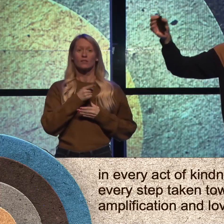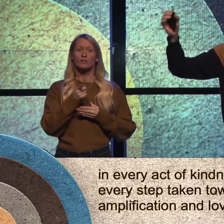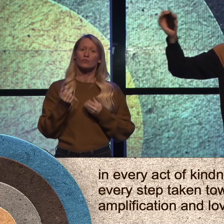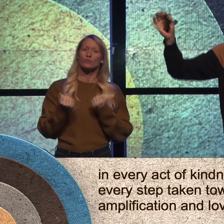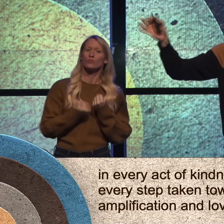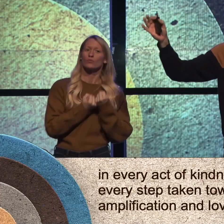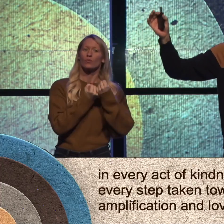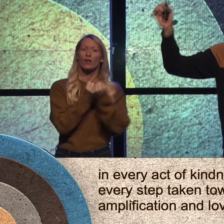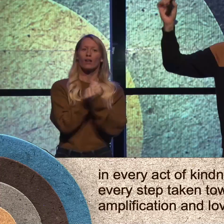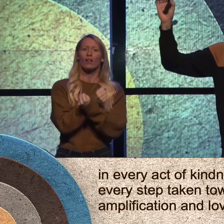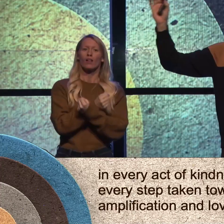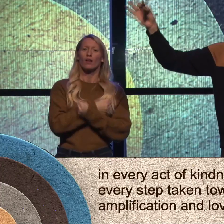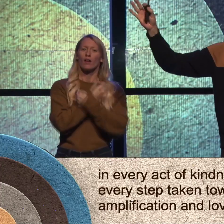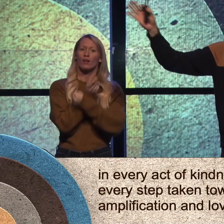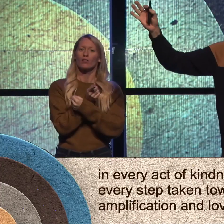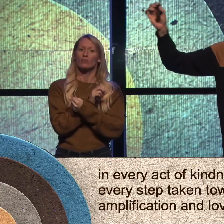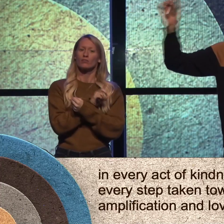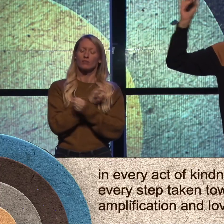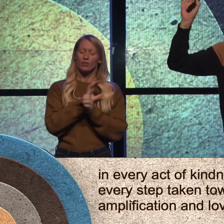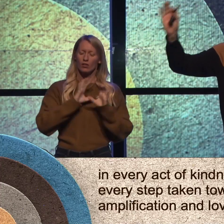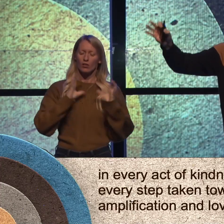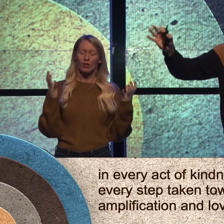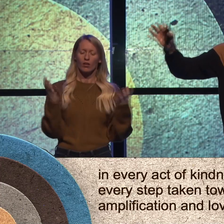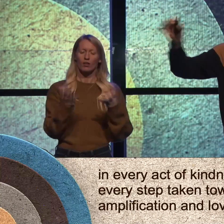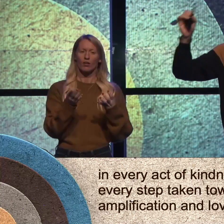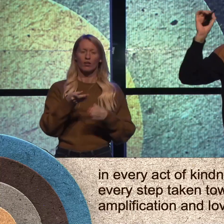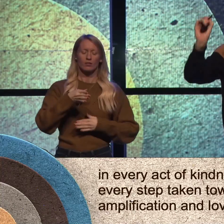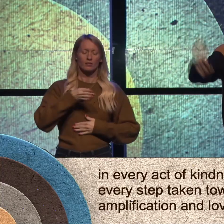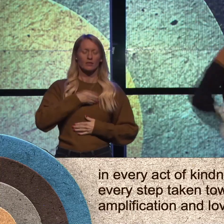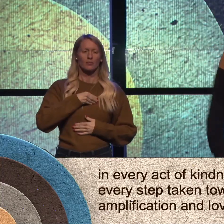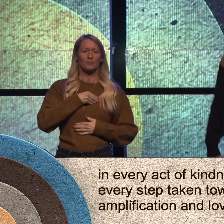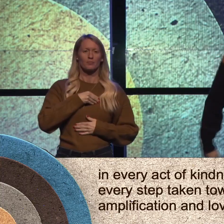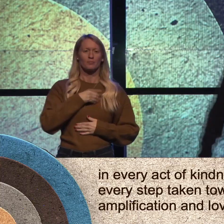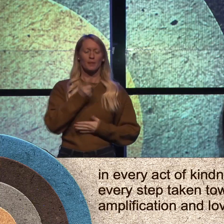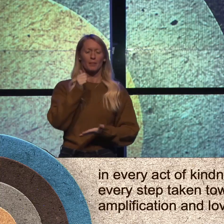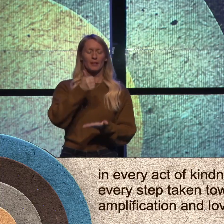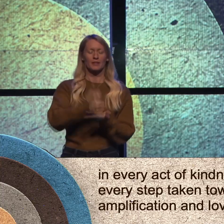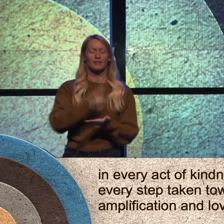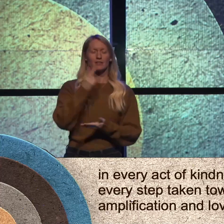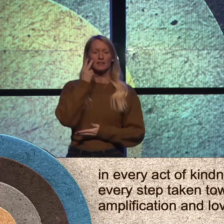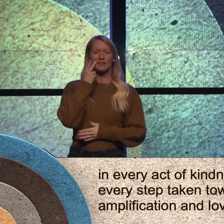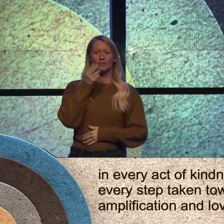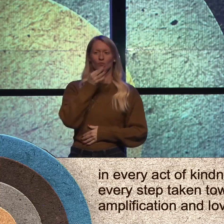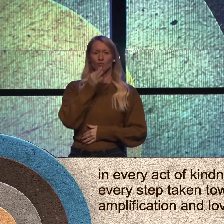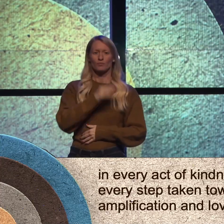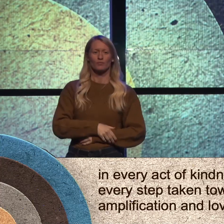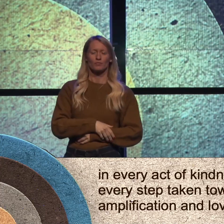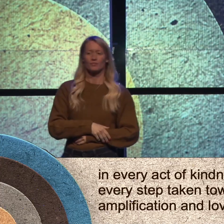love makes room for everyone. Amen. We'll see you in just a few minutes.